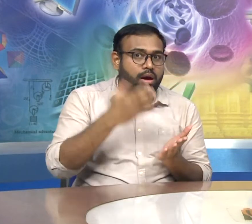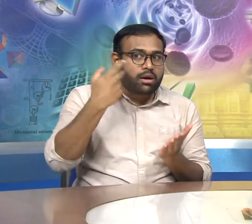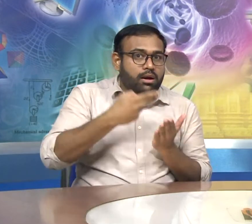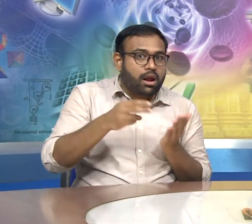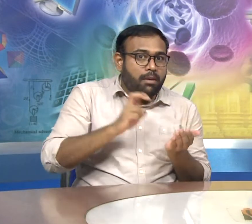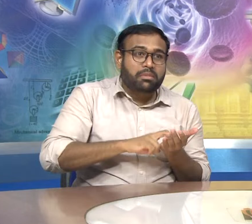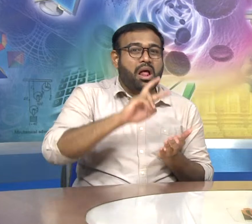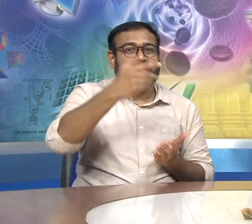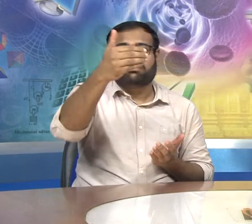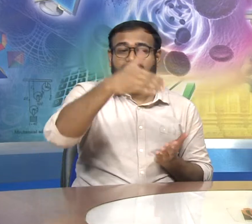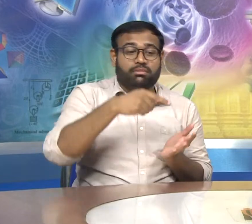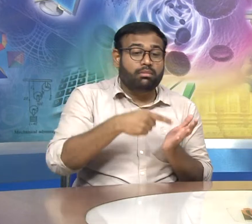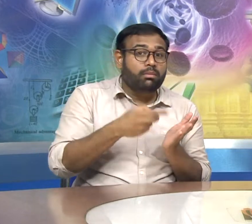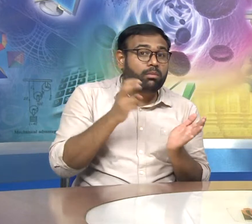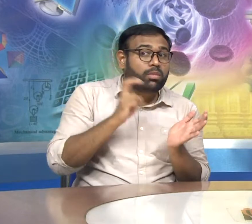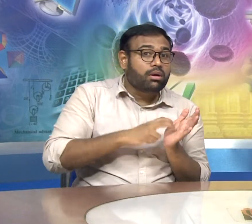particular book